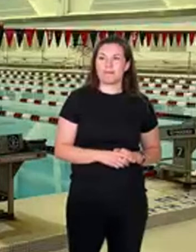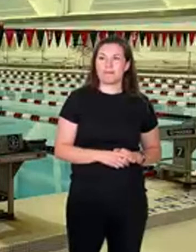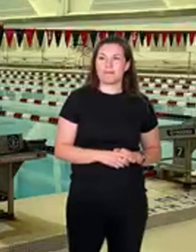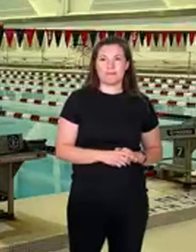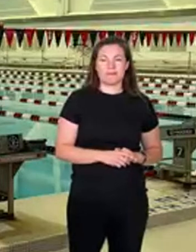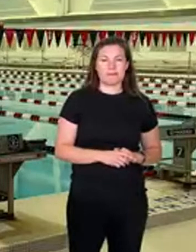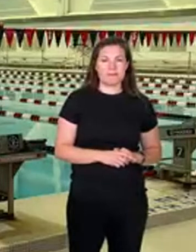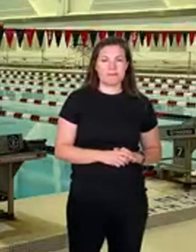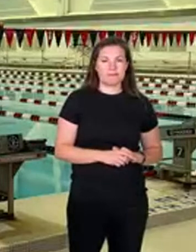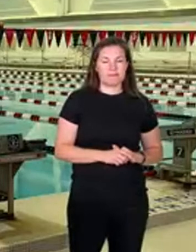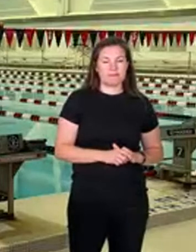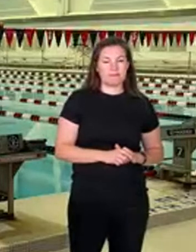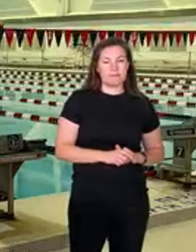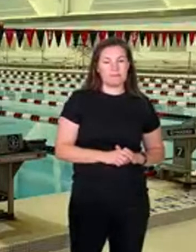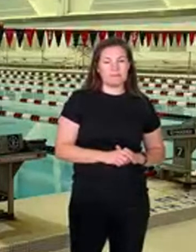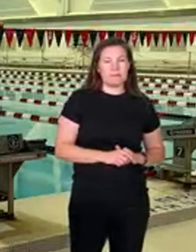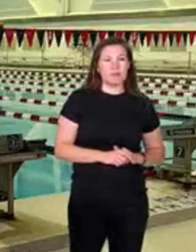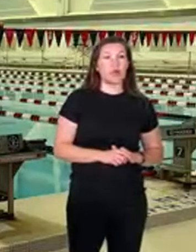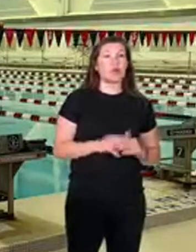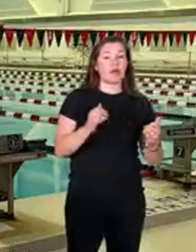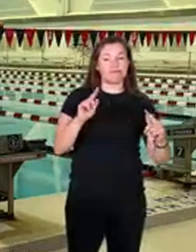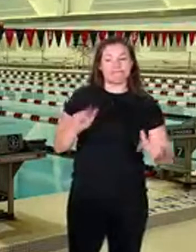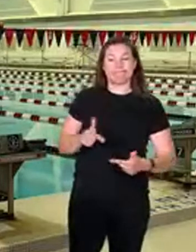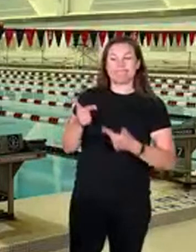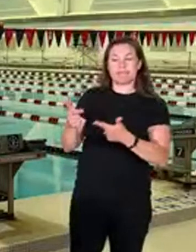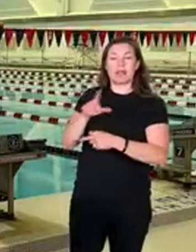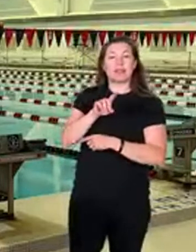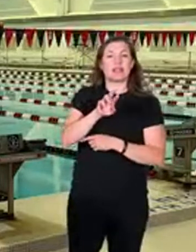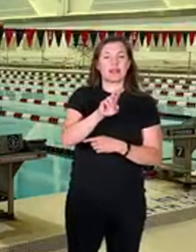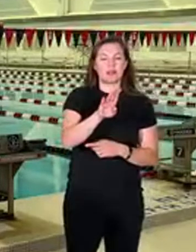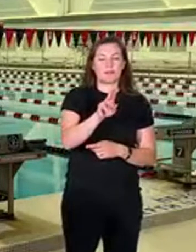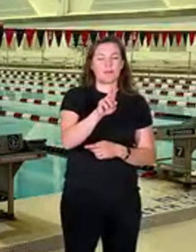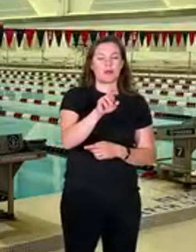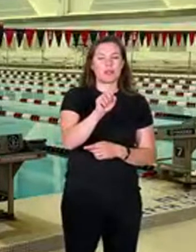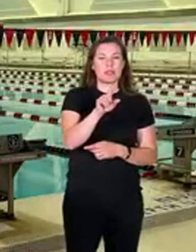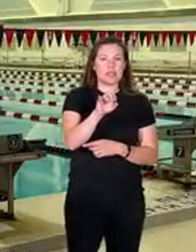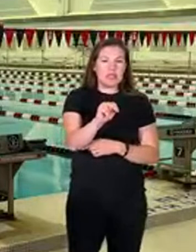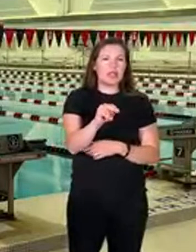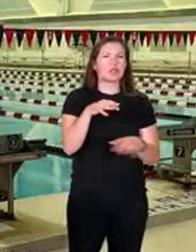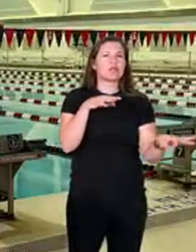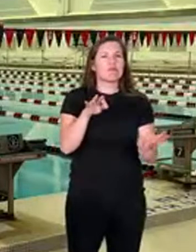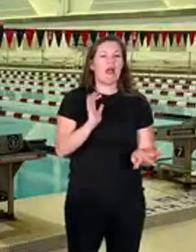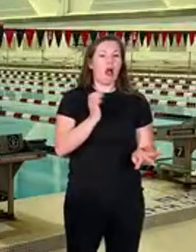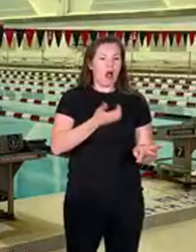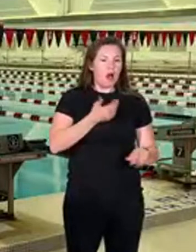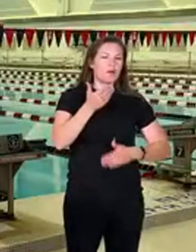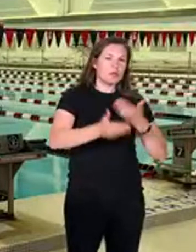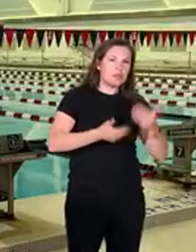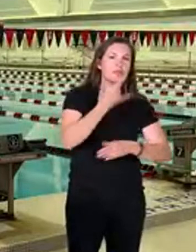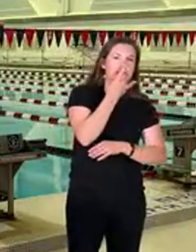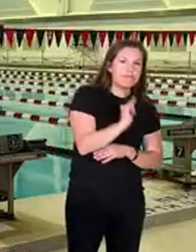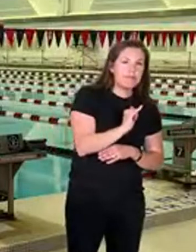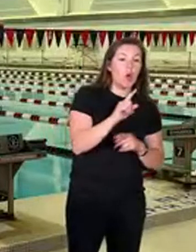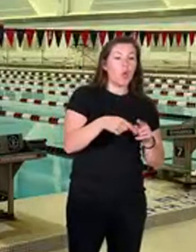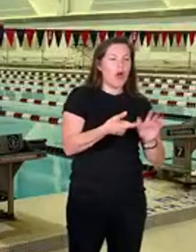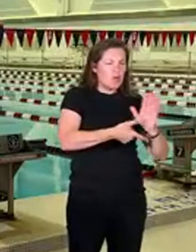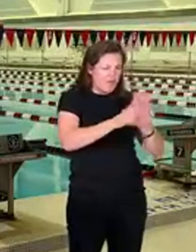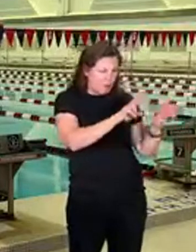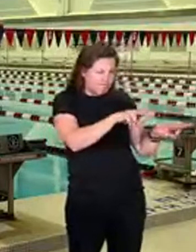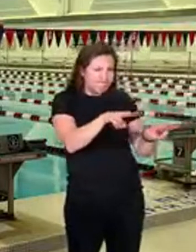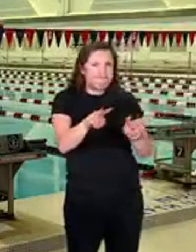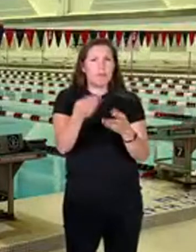the people in our community. So with that, I'm going to turn it over to Dr. Burstein to talk a little bit more about the procedures that we have in place when we're reviewing